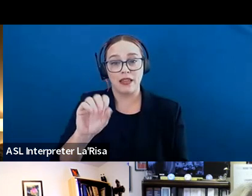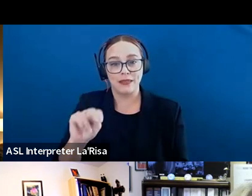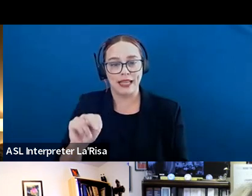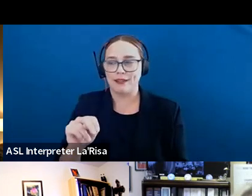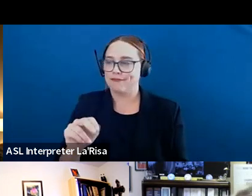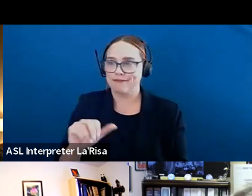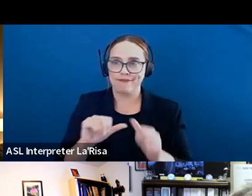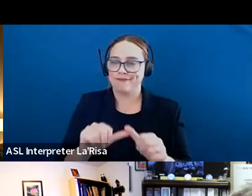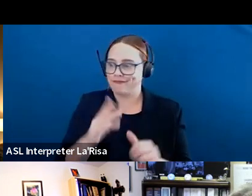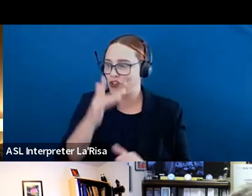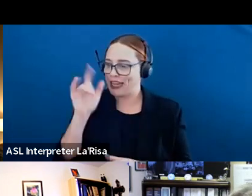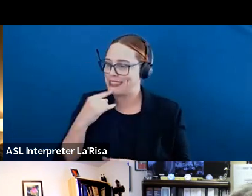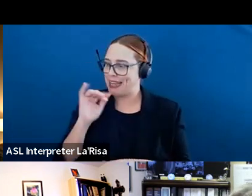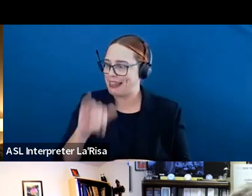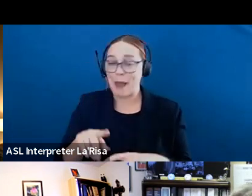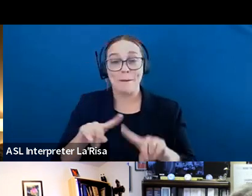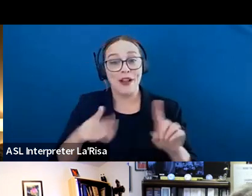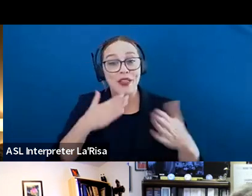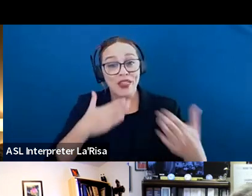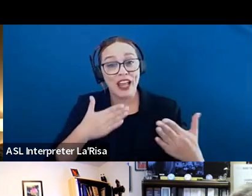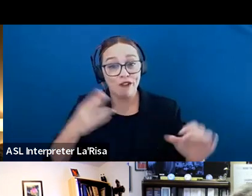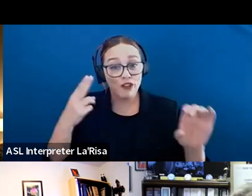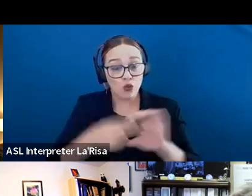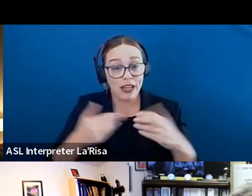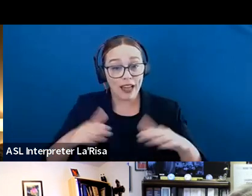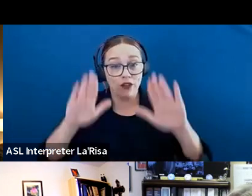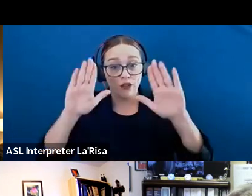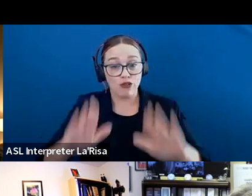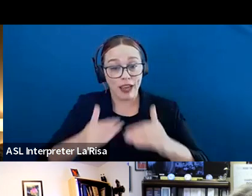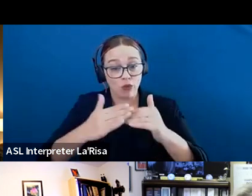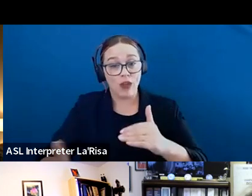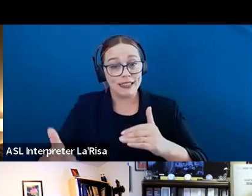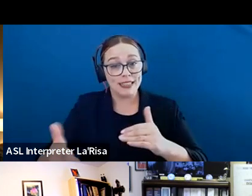but thank you for joining us and have a great rest of the